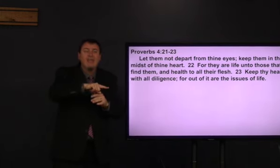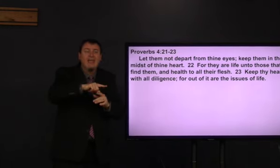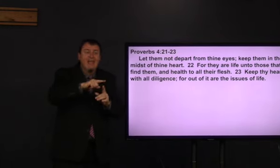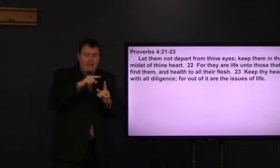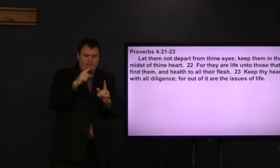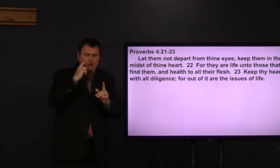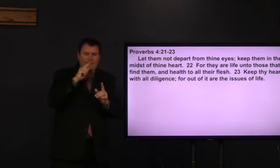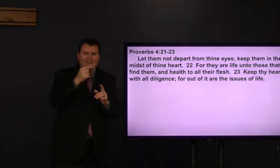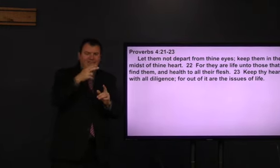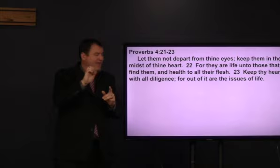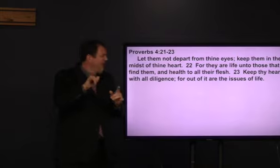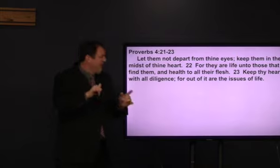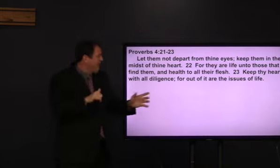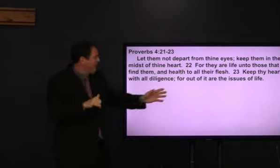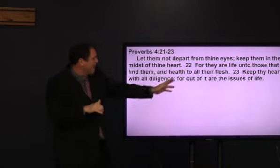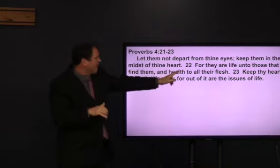For they are life.